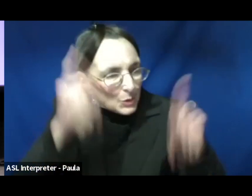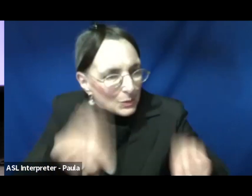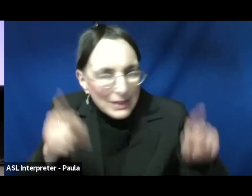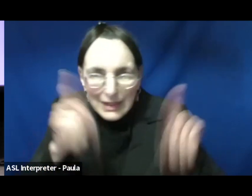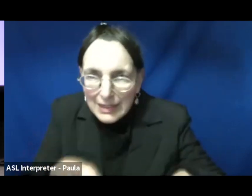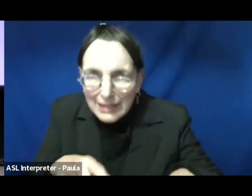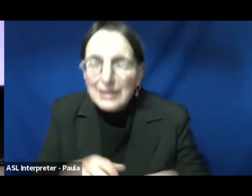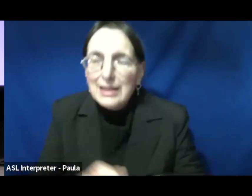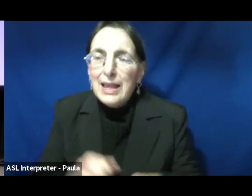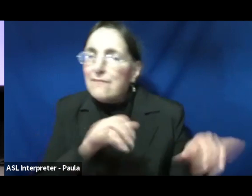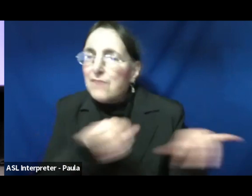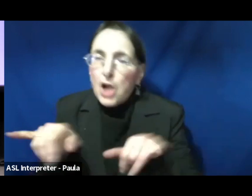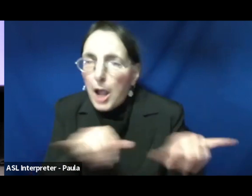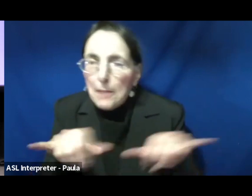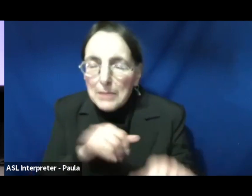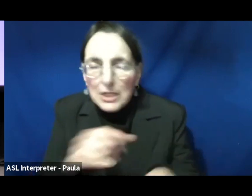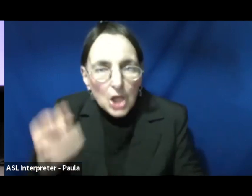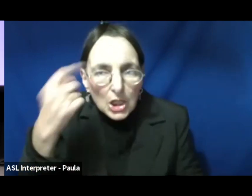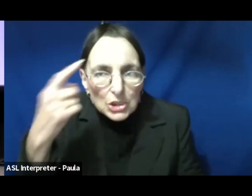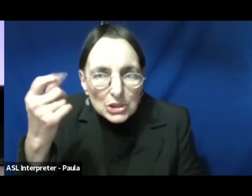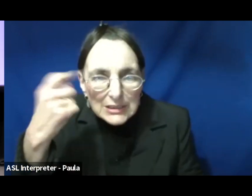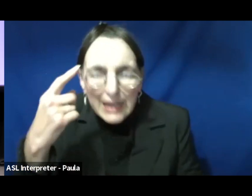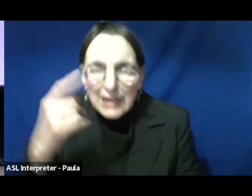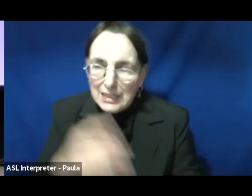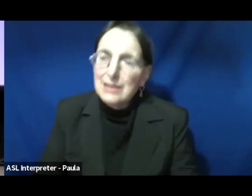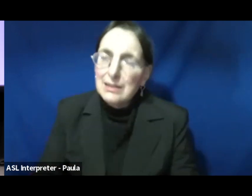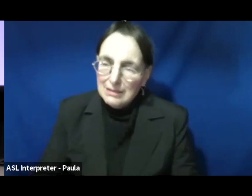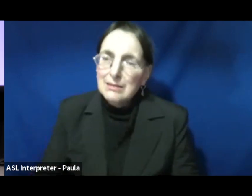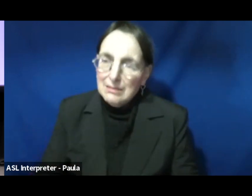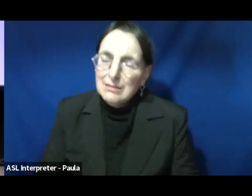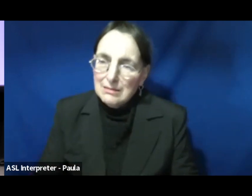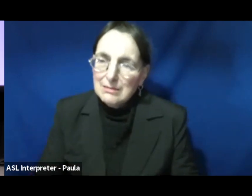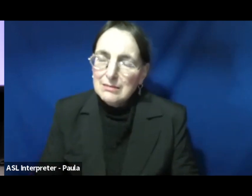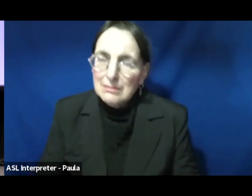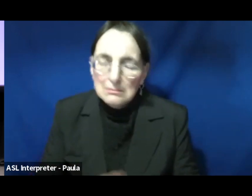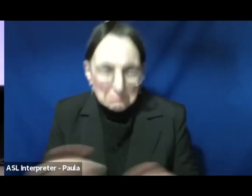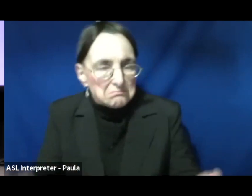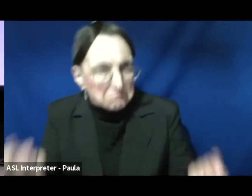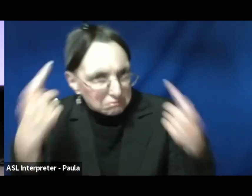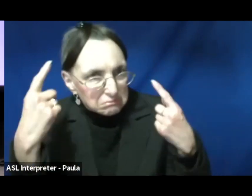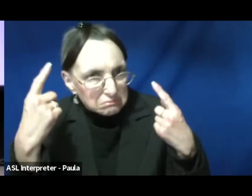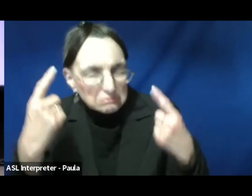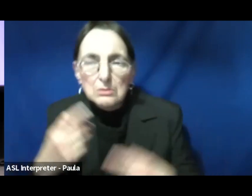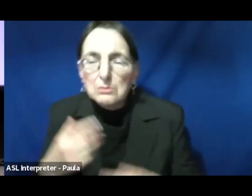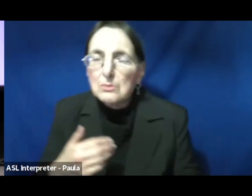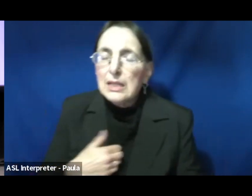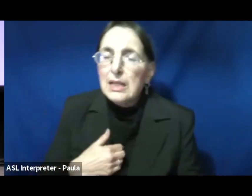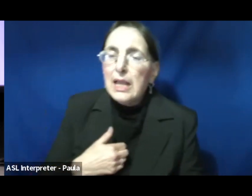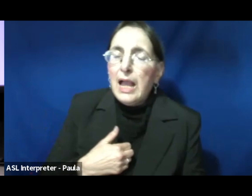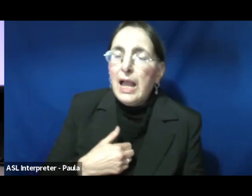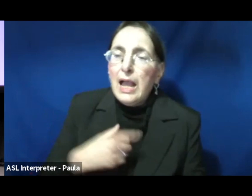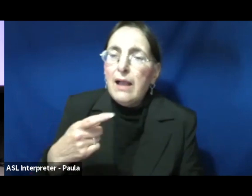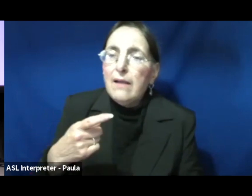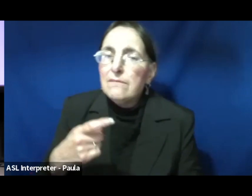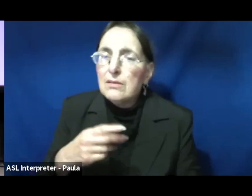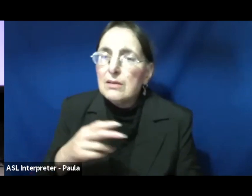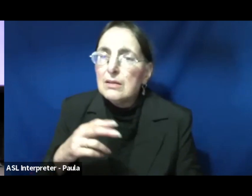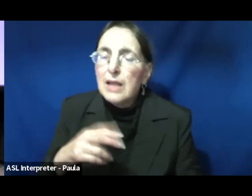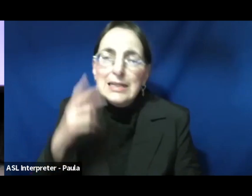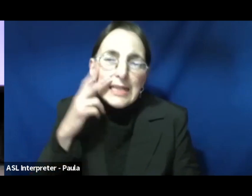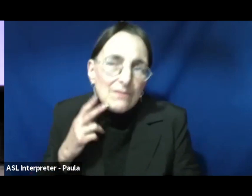I had a student who was supposed to give me a video for this talk, who is a Native American leader, and I was asking them to do a